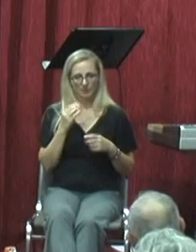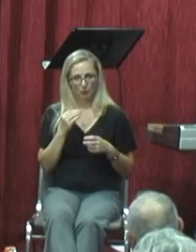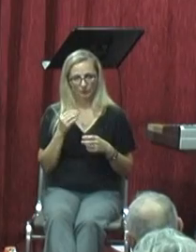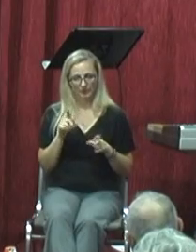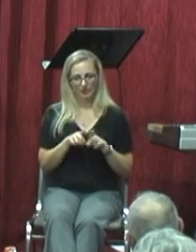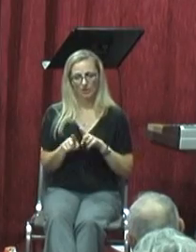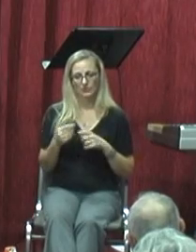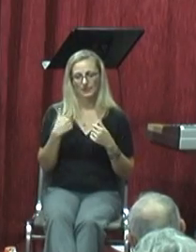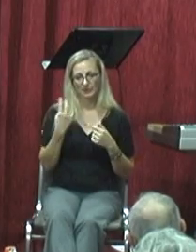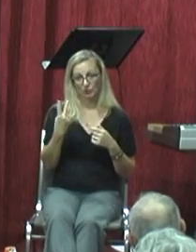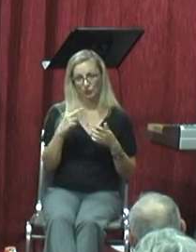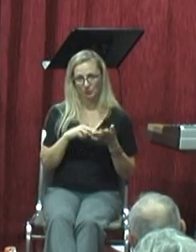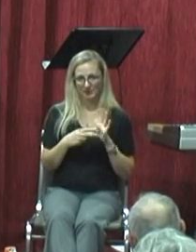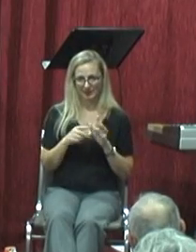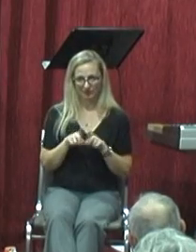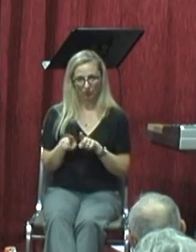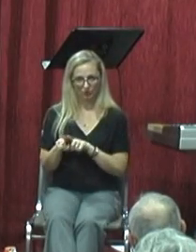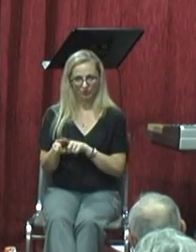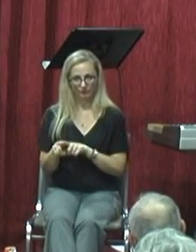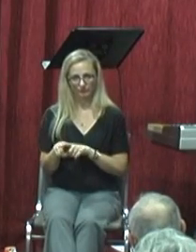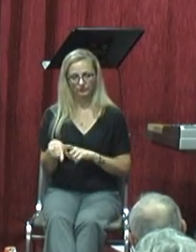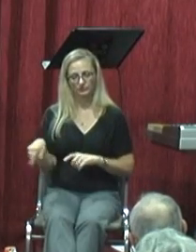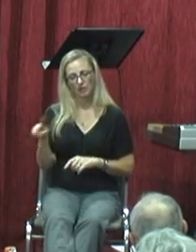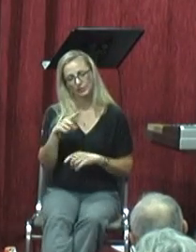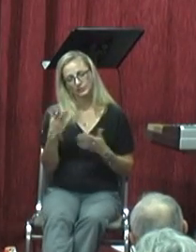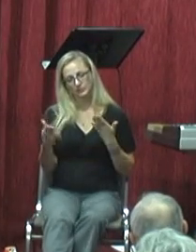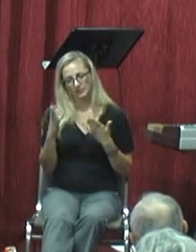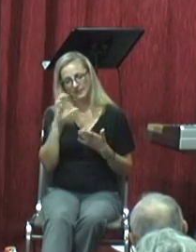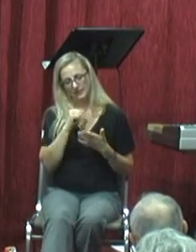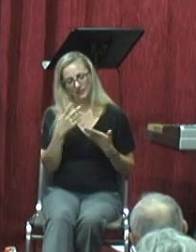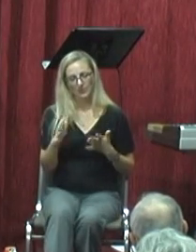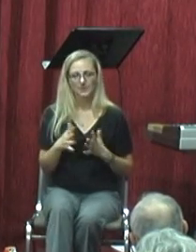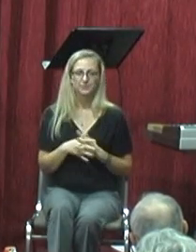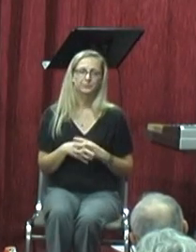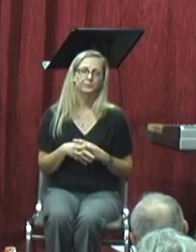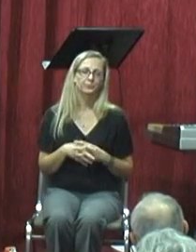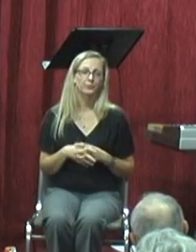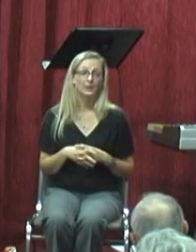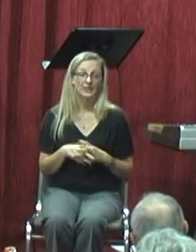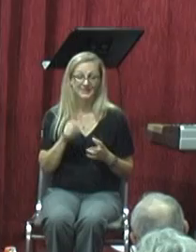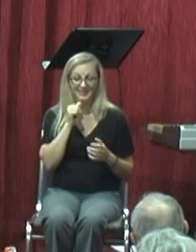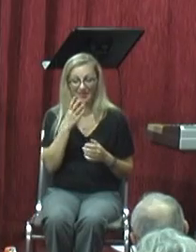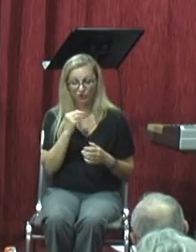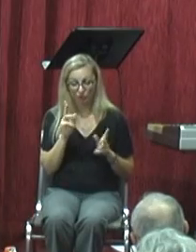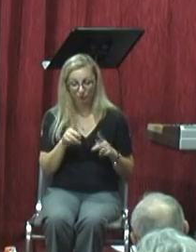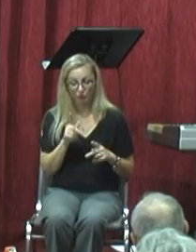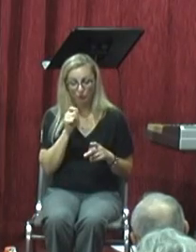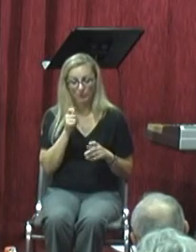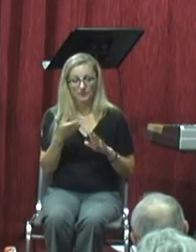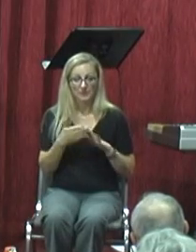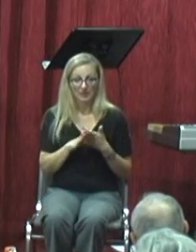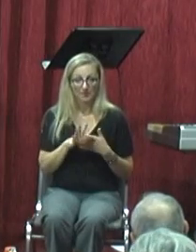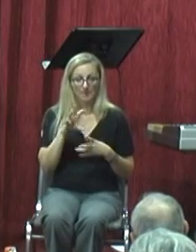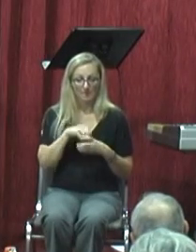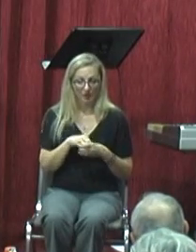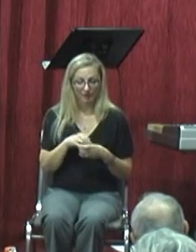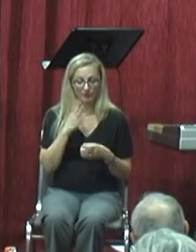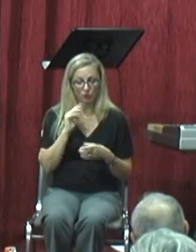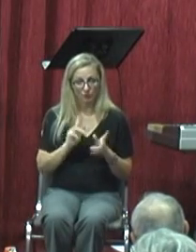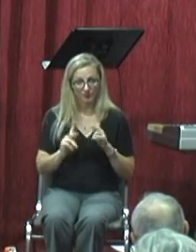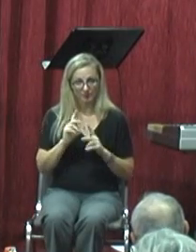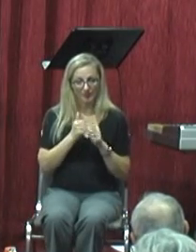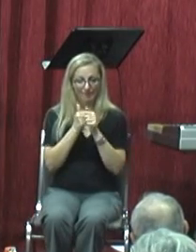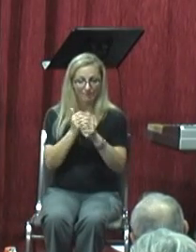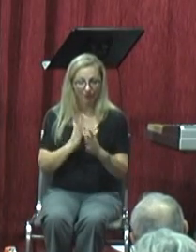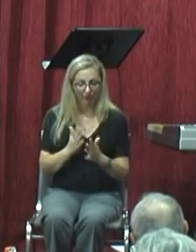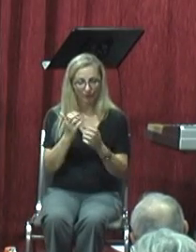it also has two meanings, which you guys can guess at already. It's a non-Jewish person who has become part of the Jewish people, who is a follower